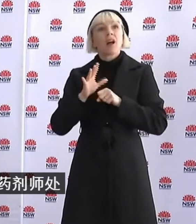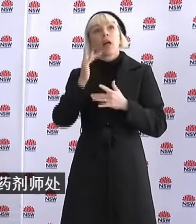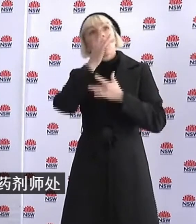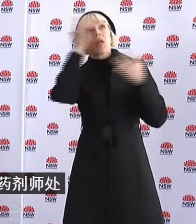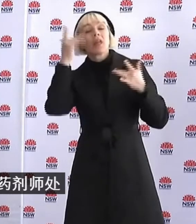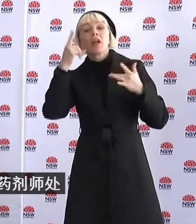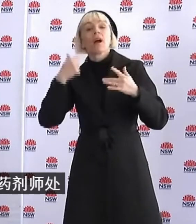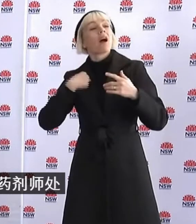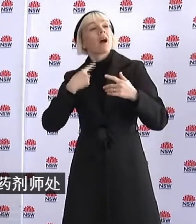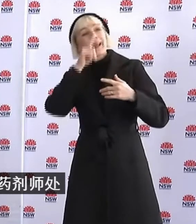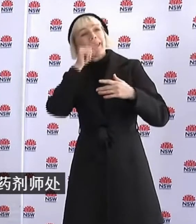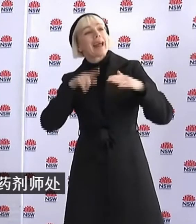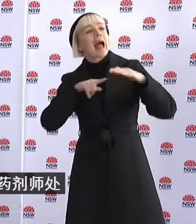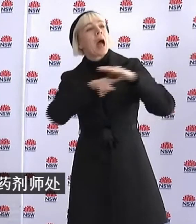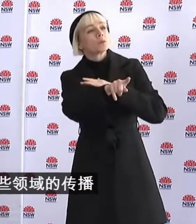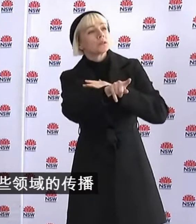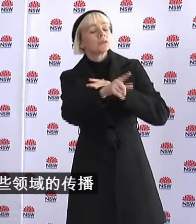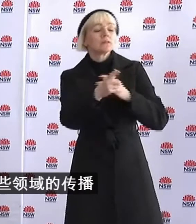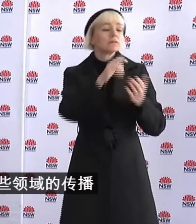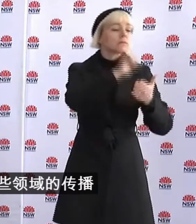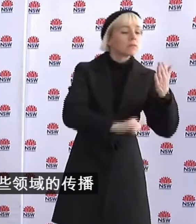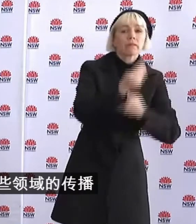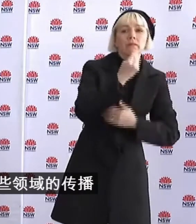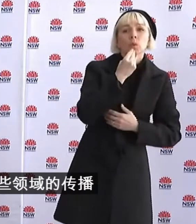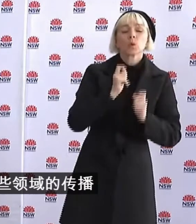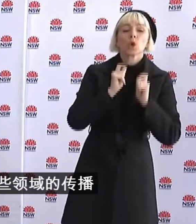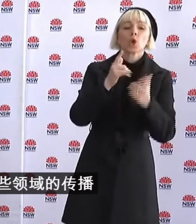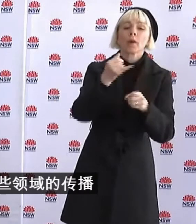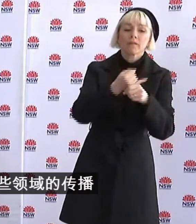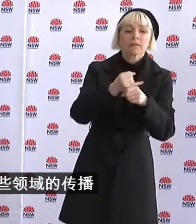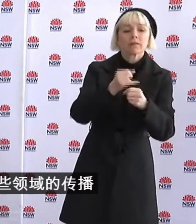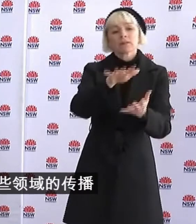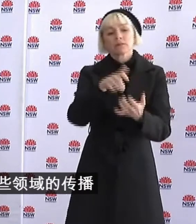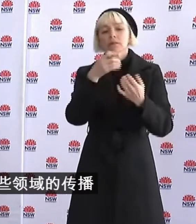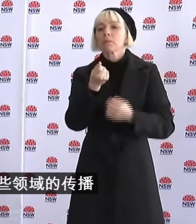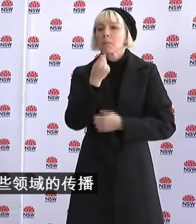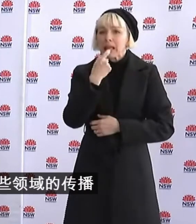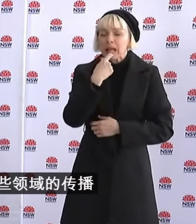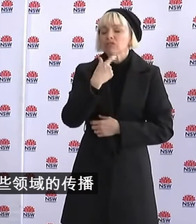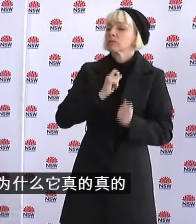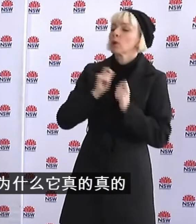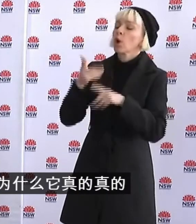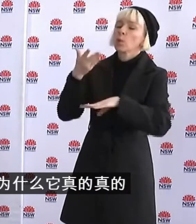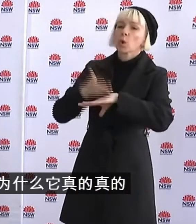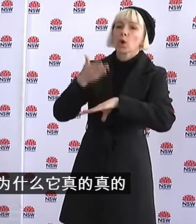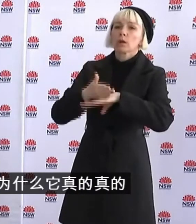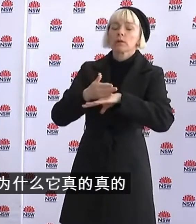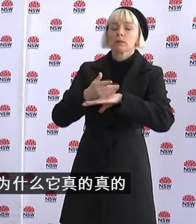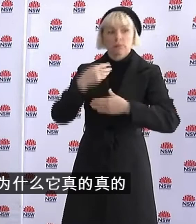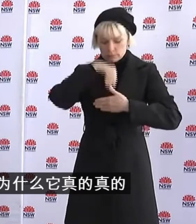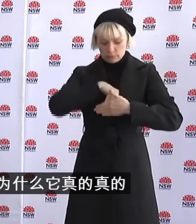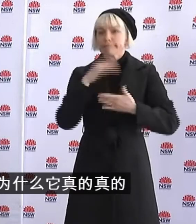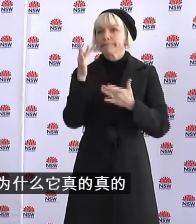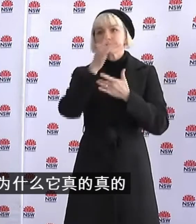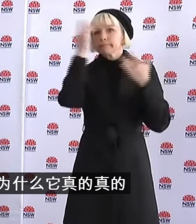buying groceries, going to the pharmacist, having to undertake critical work. We're finding the transmission in those areas where people have to be where they're